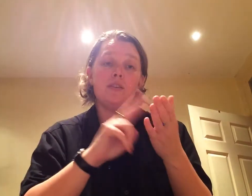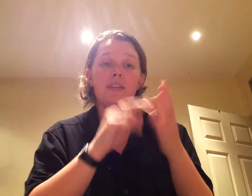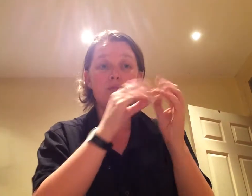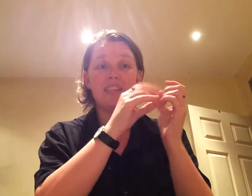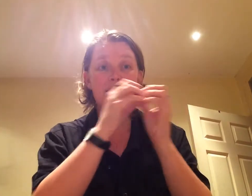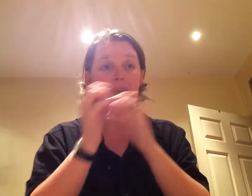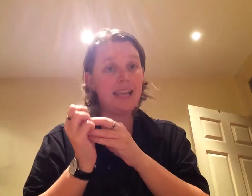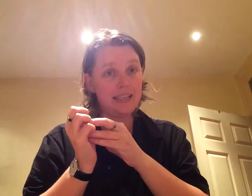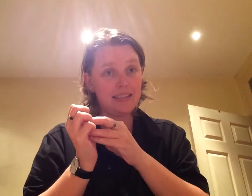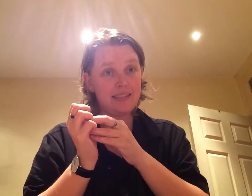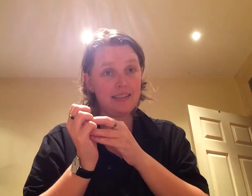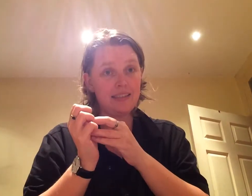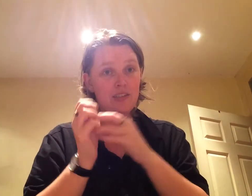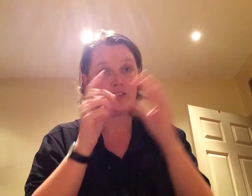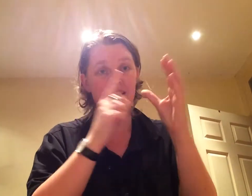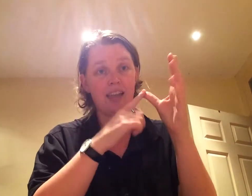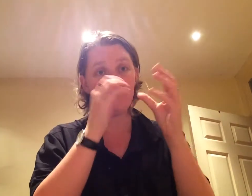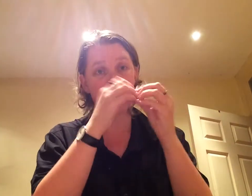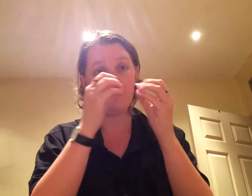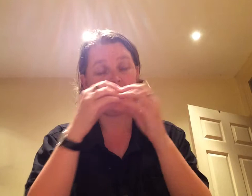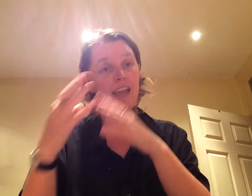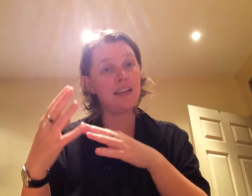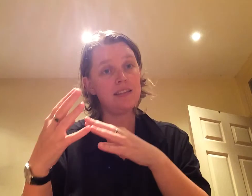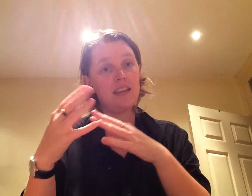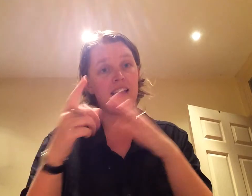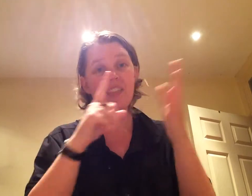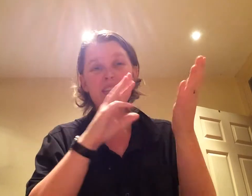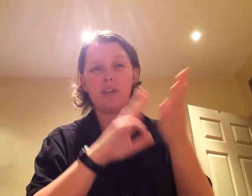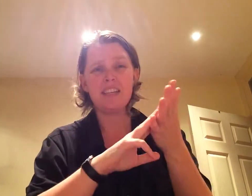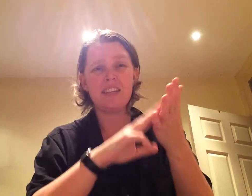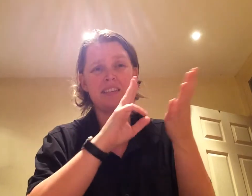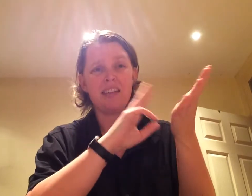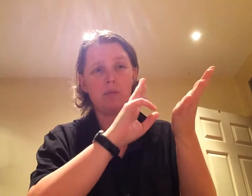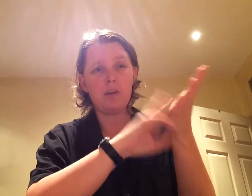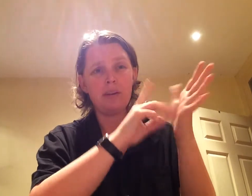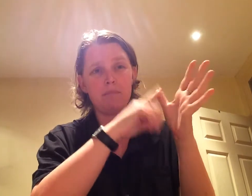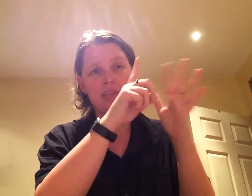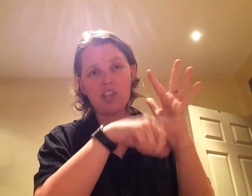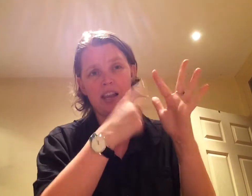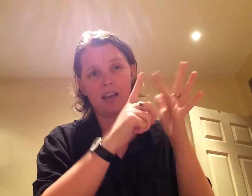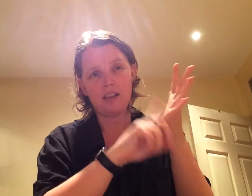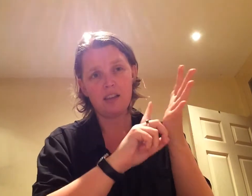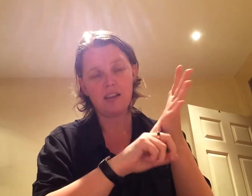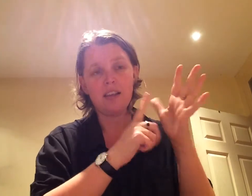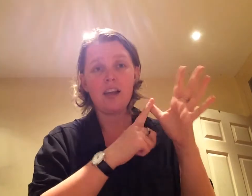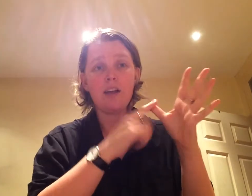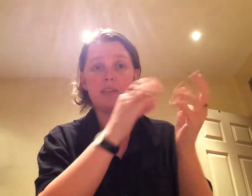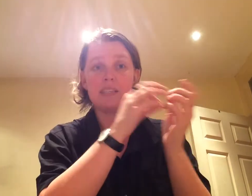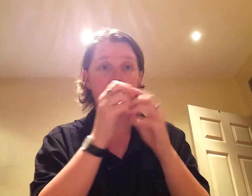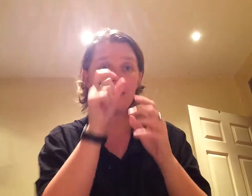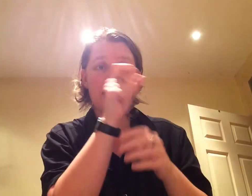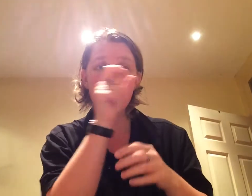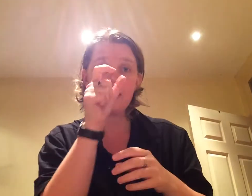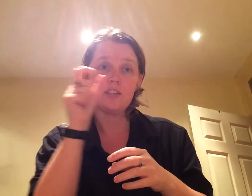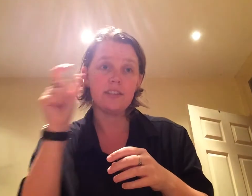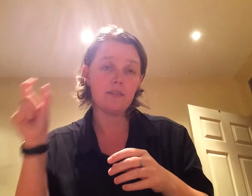is we spell it using our hands, and that's what I did at the start when I went Magella. I was spelling out each